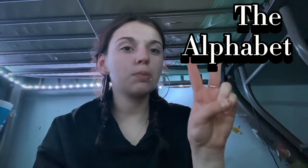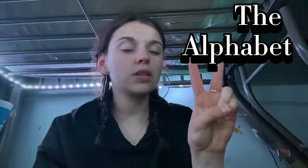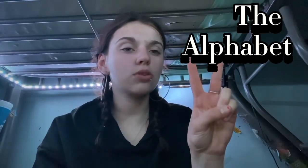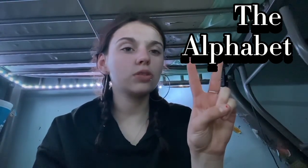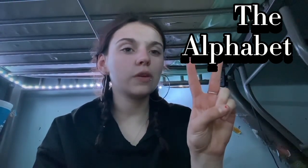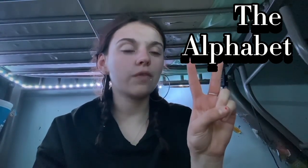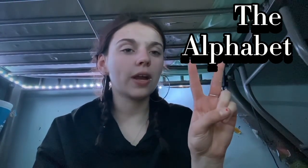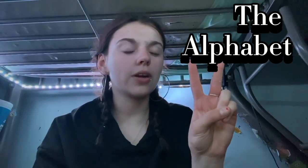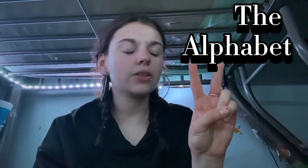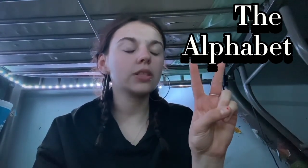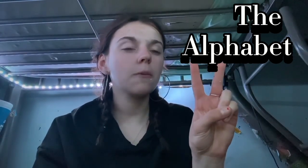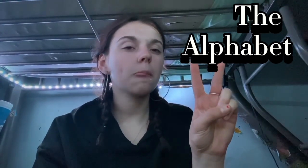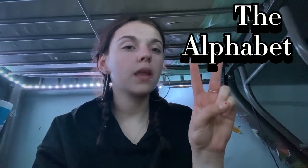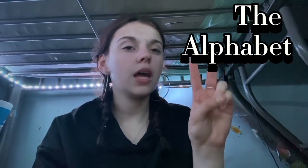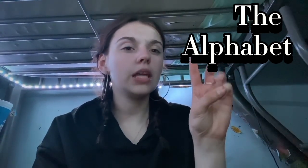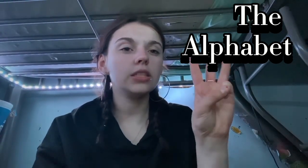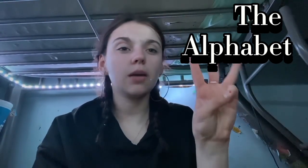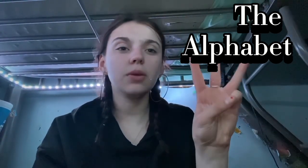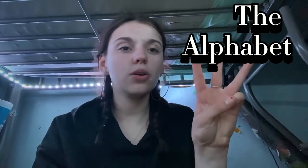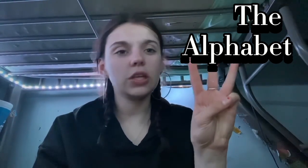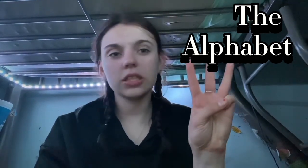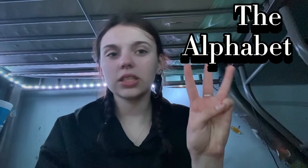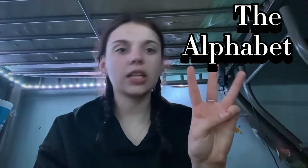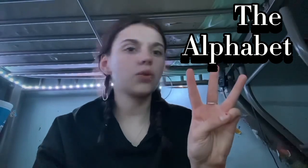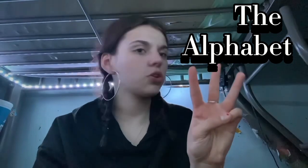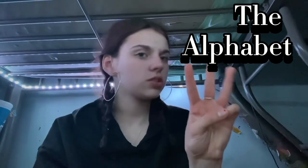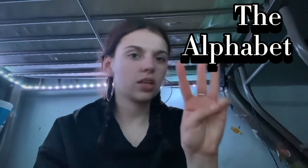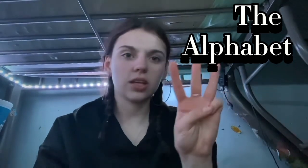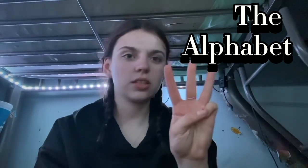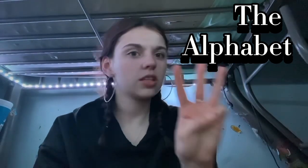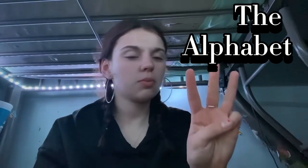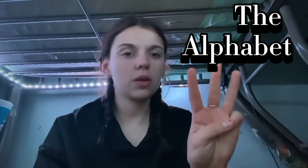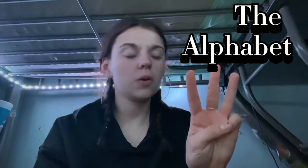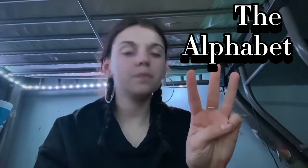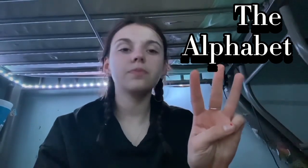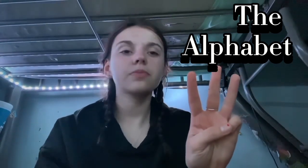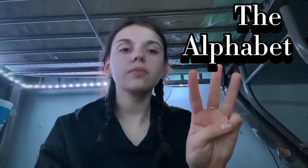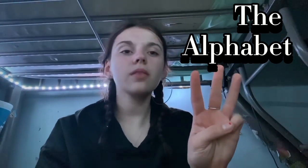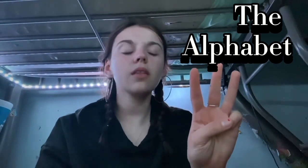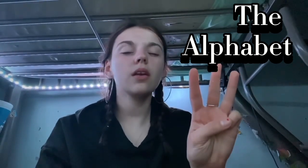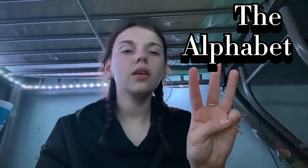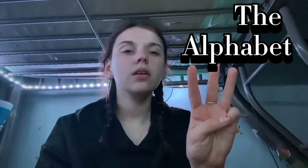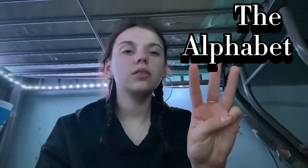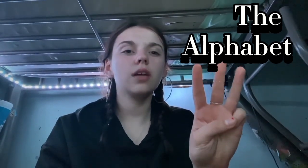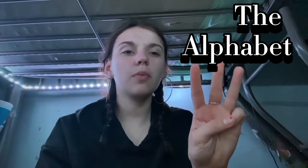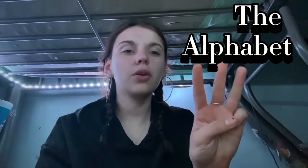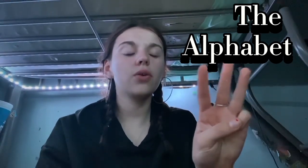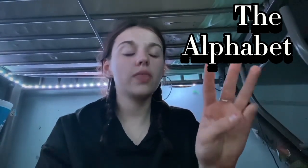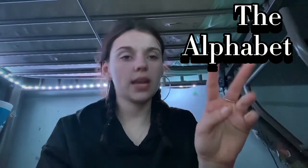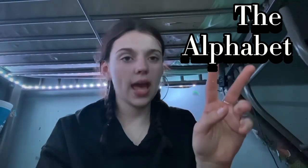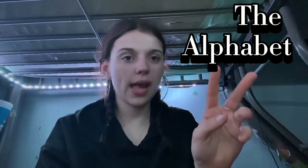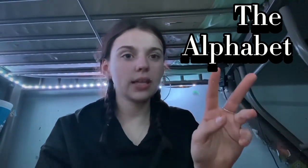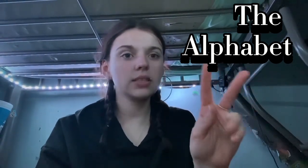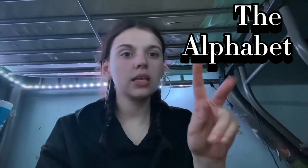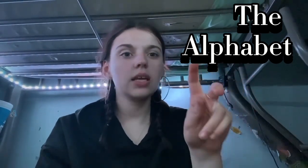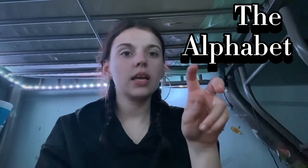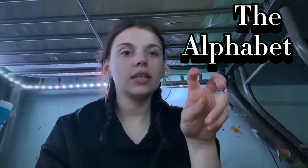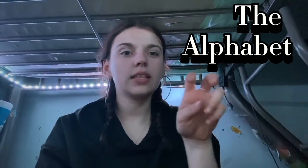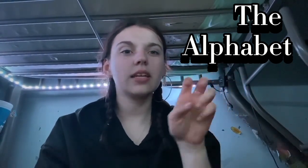those two fingers. And then W is exactly what it looks like. It's a W. W, and then X is going to,